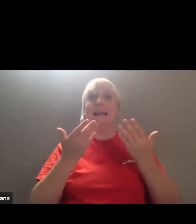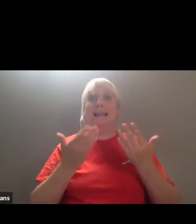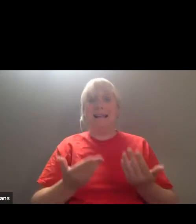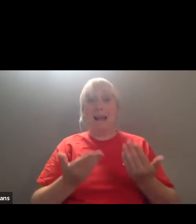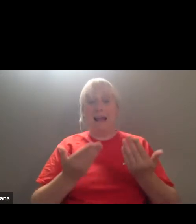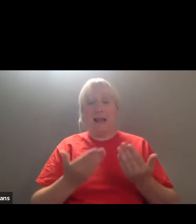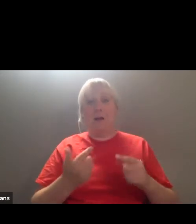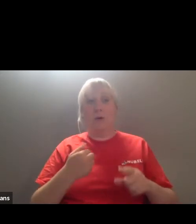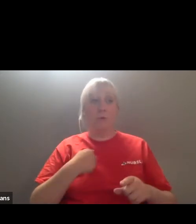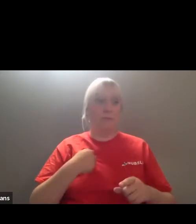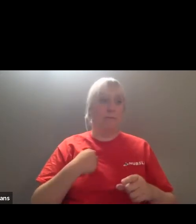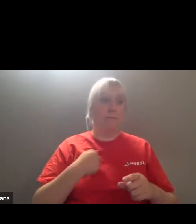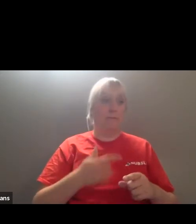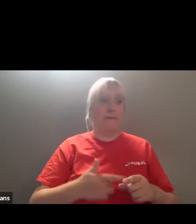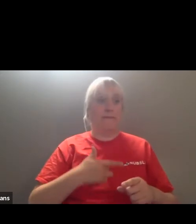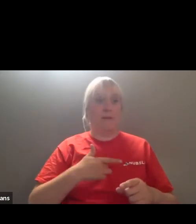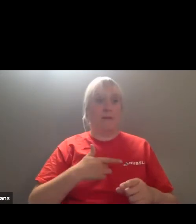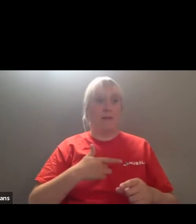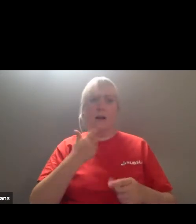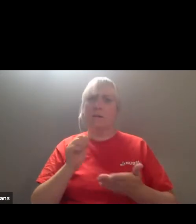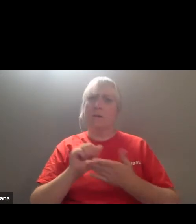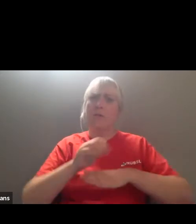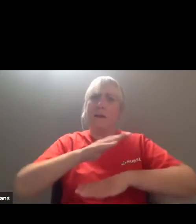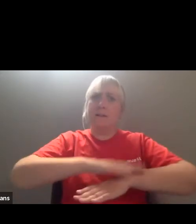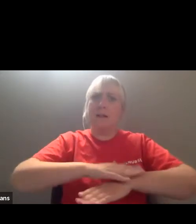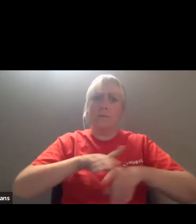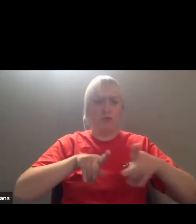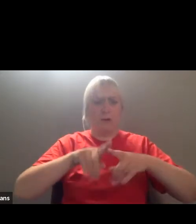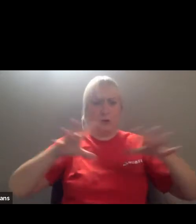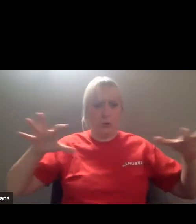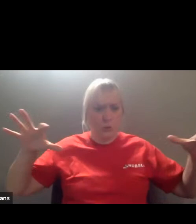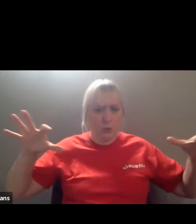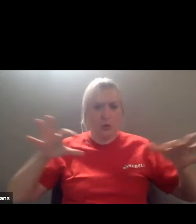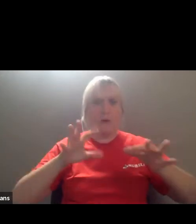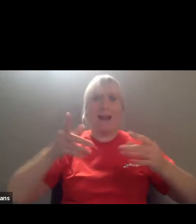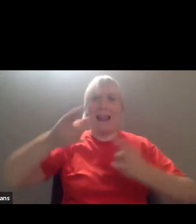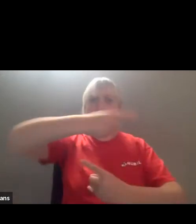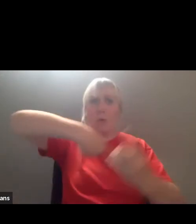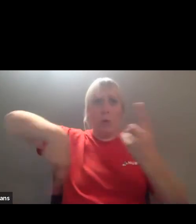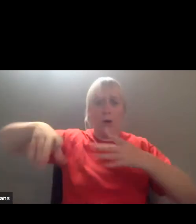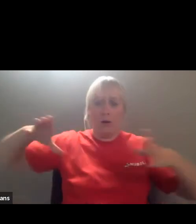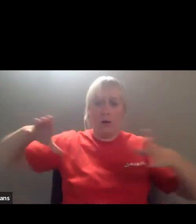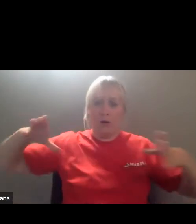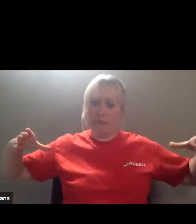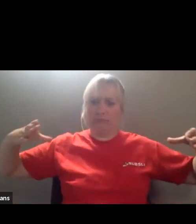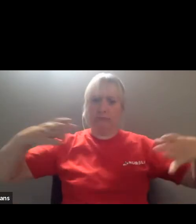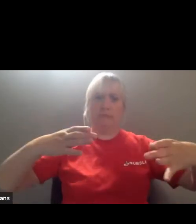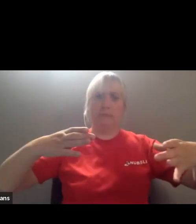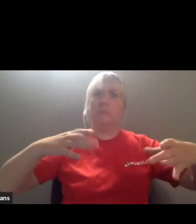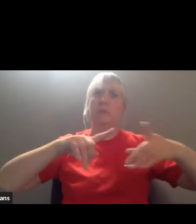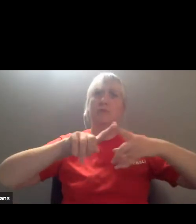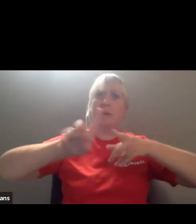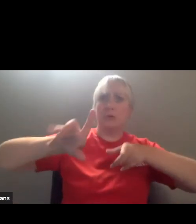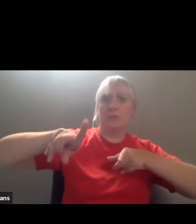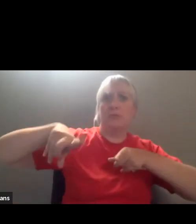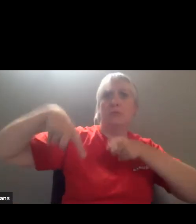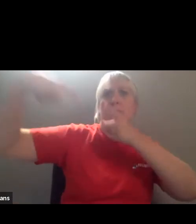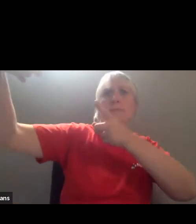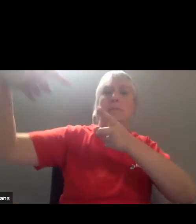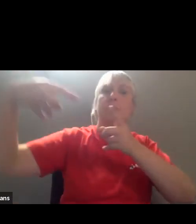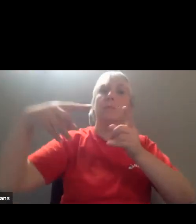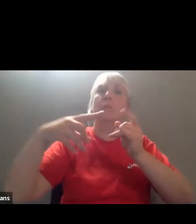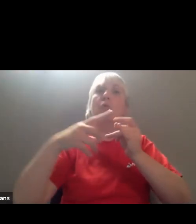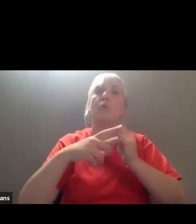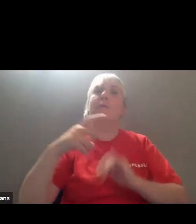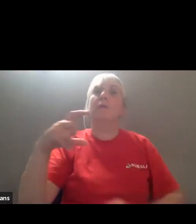ever is the time to unite everyone together and fight back against universal credit. And,